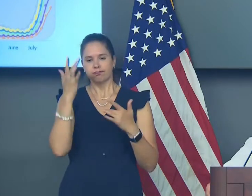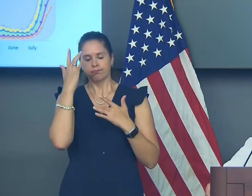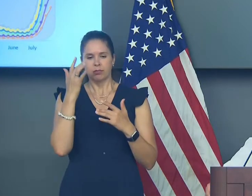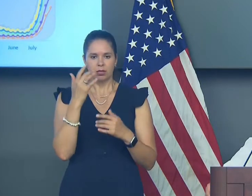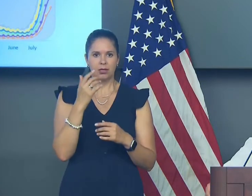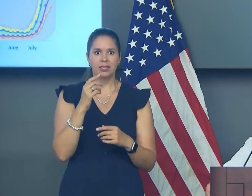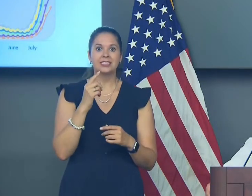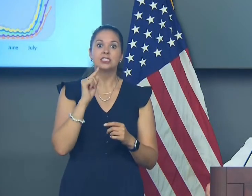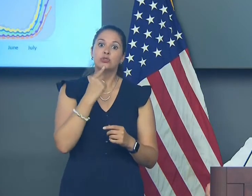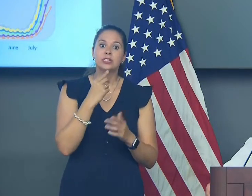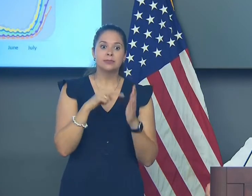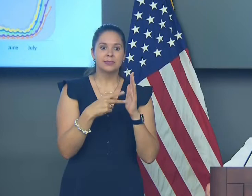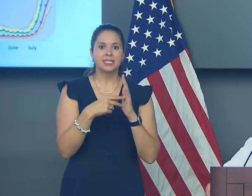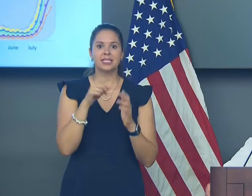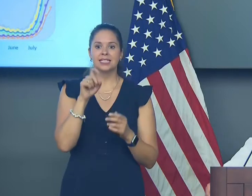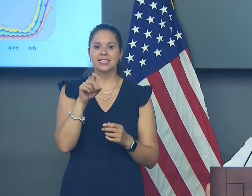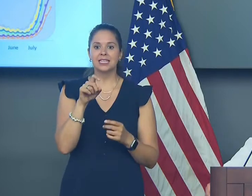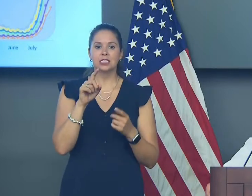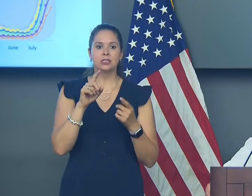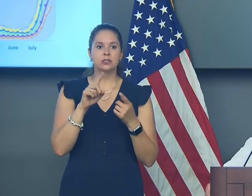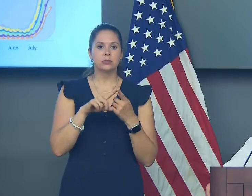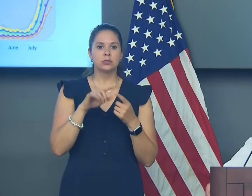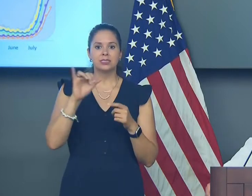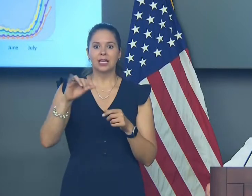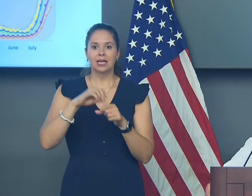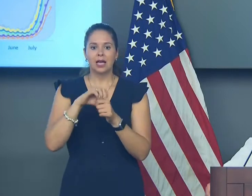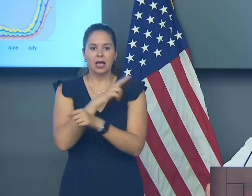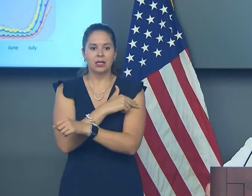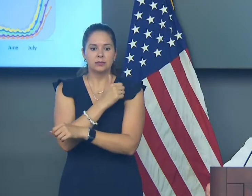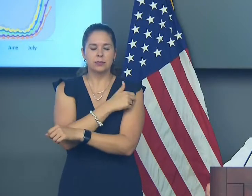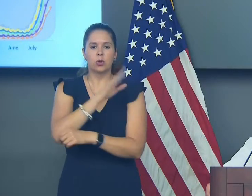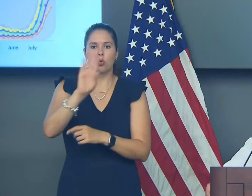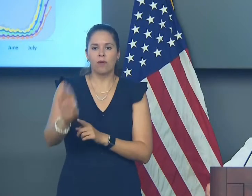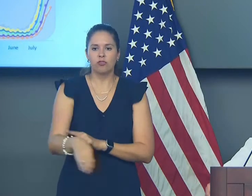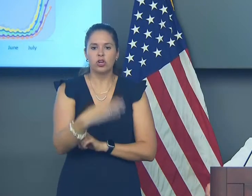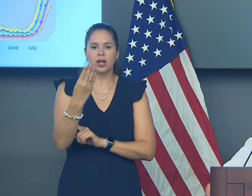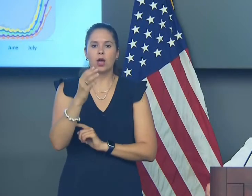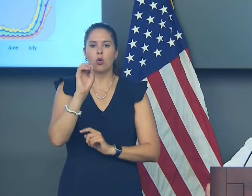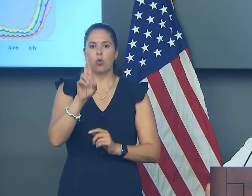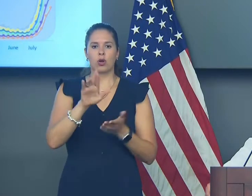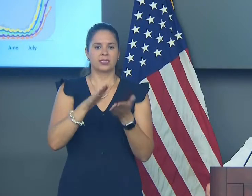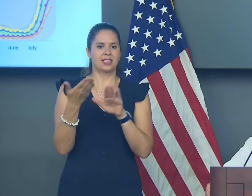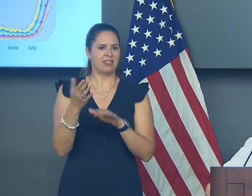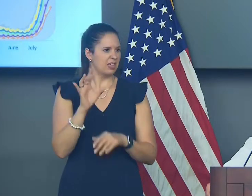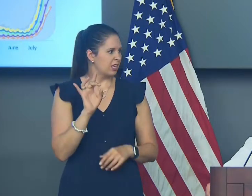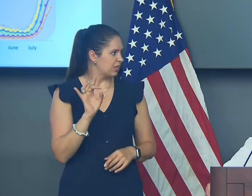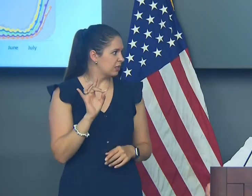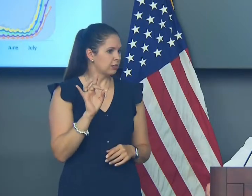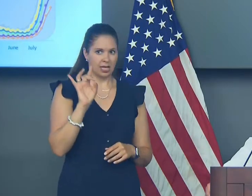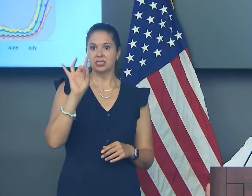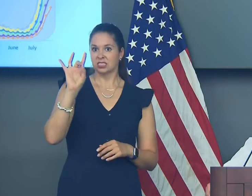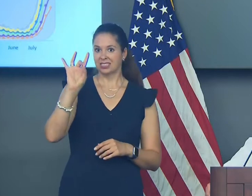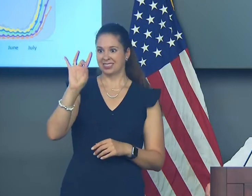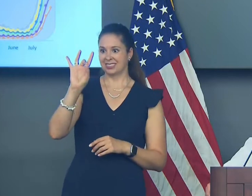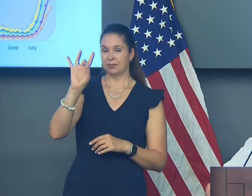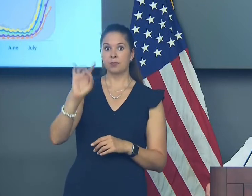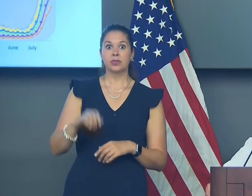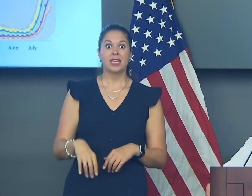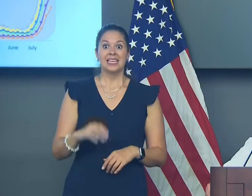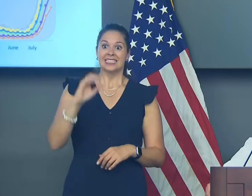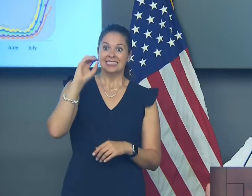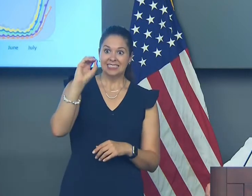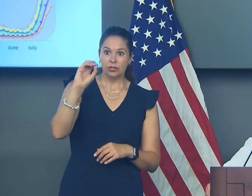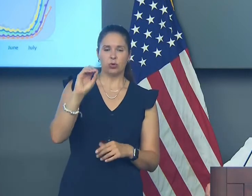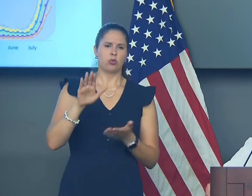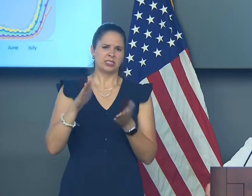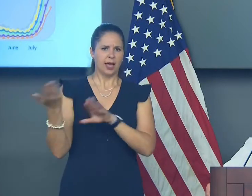Serious being defined as needing to stay in the hospital overnight or death. 8? And 0 of them